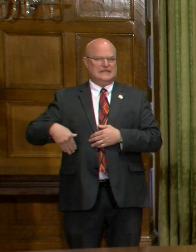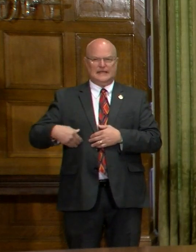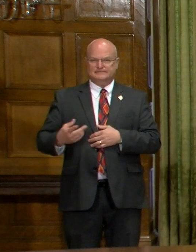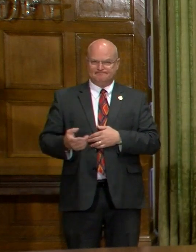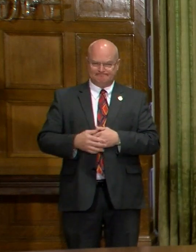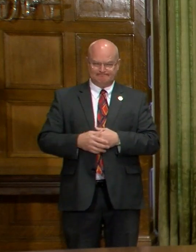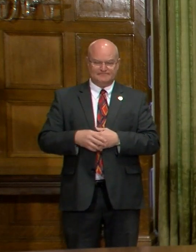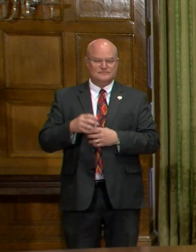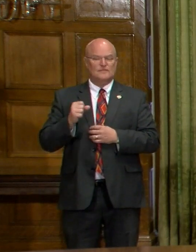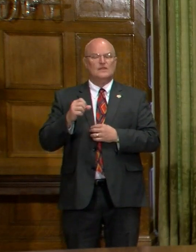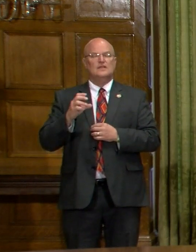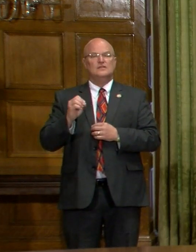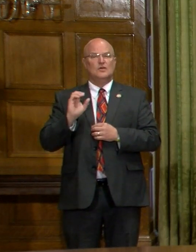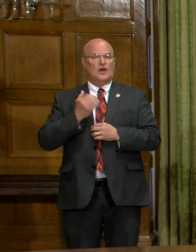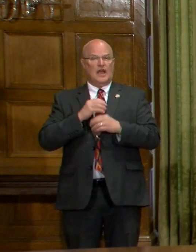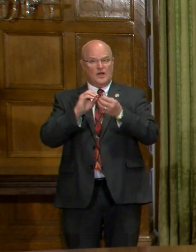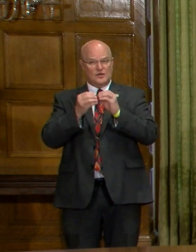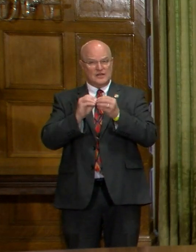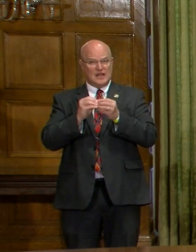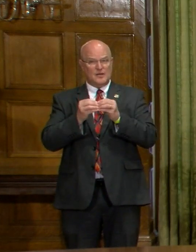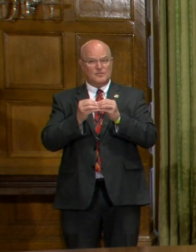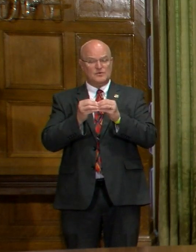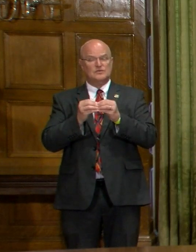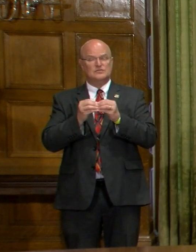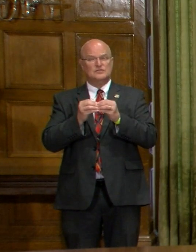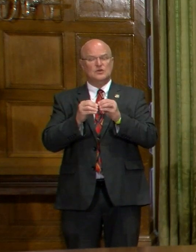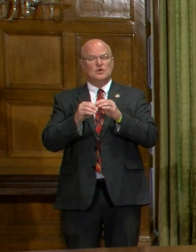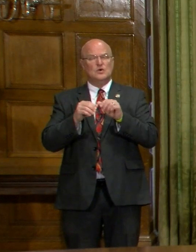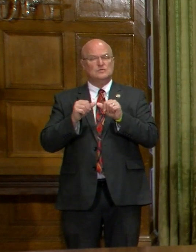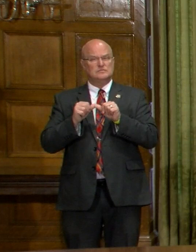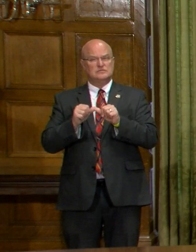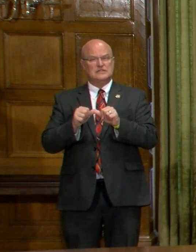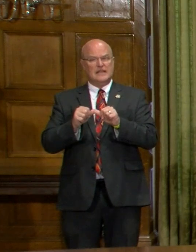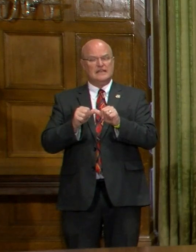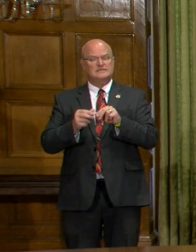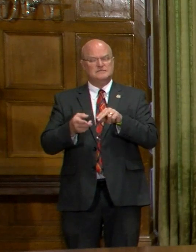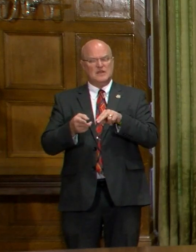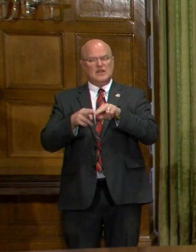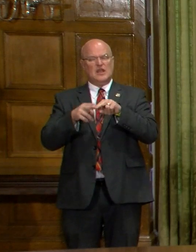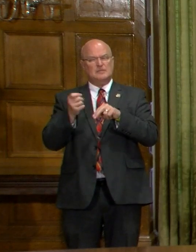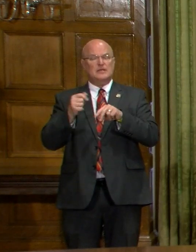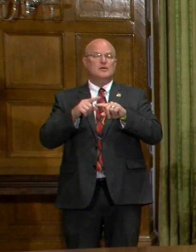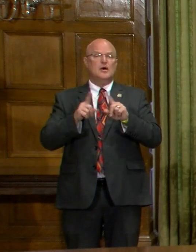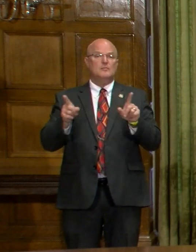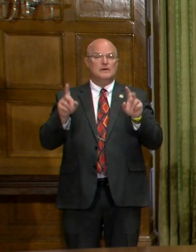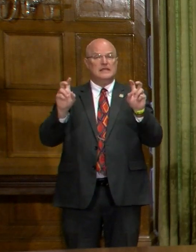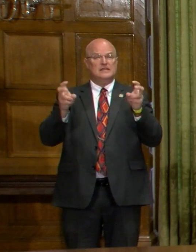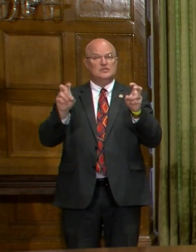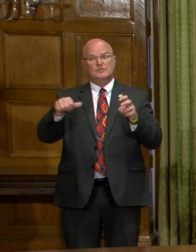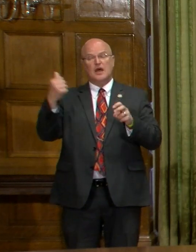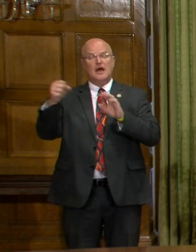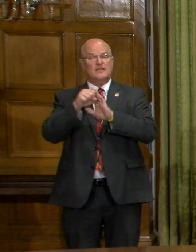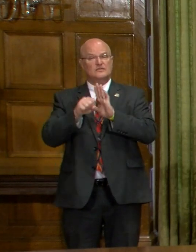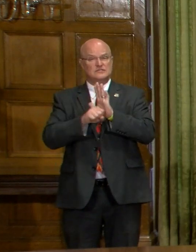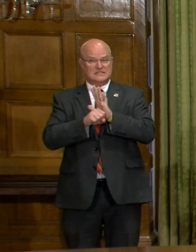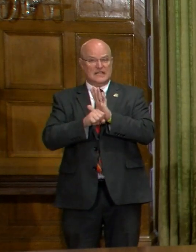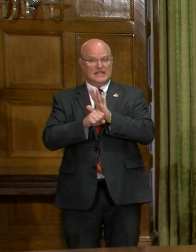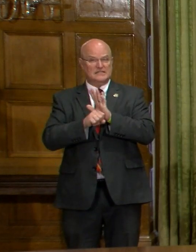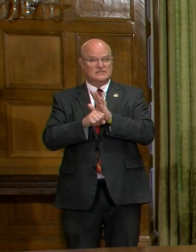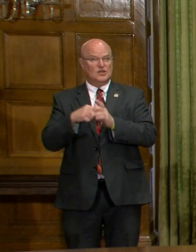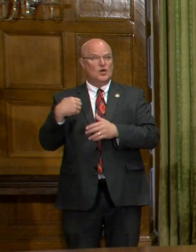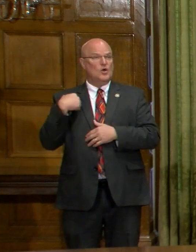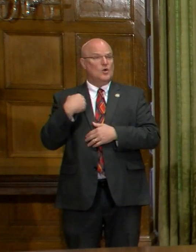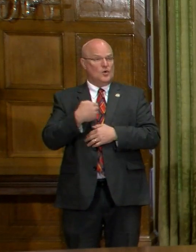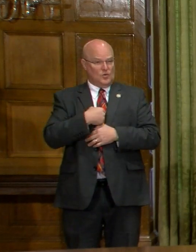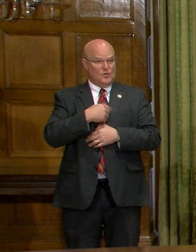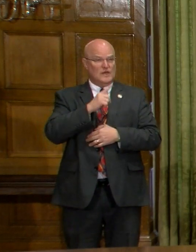there. And so our numbers are fairly steady, gone up, but in terms of the other states,